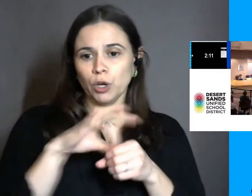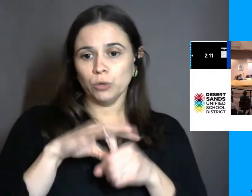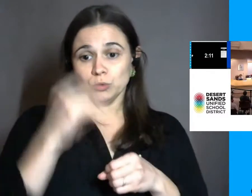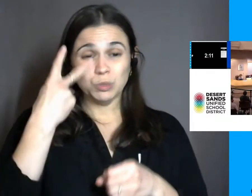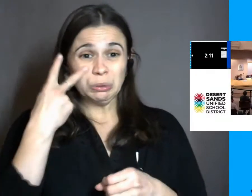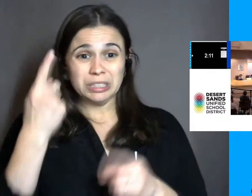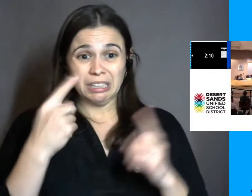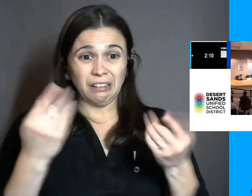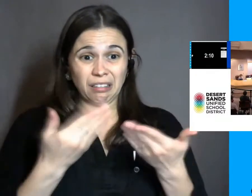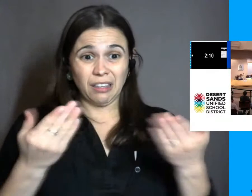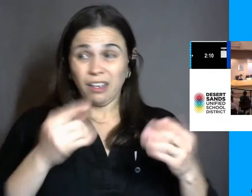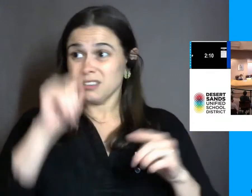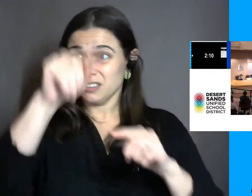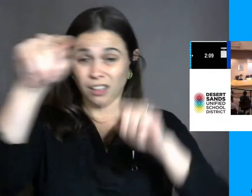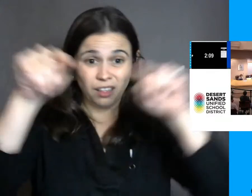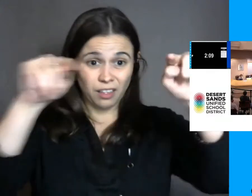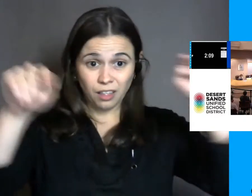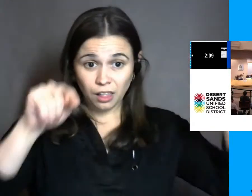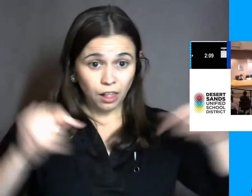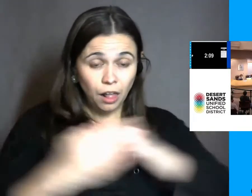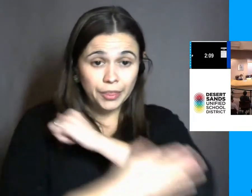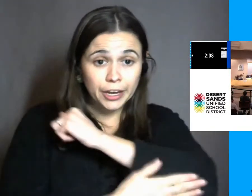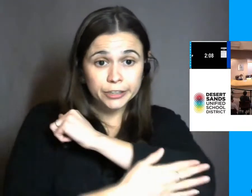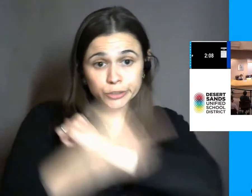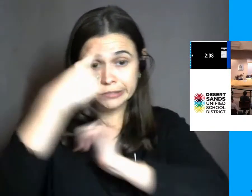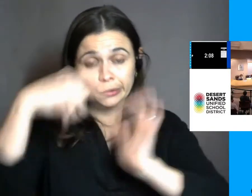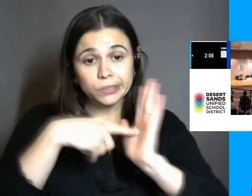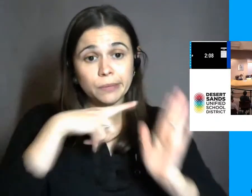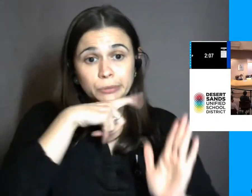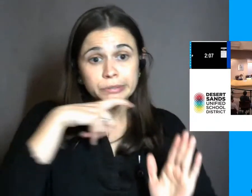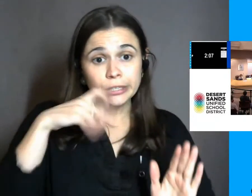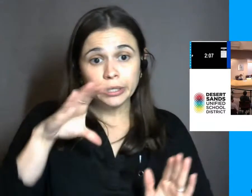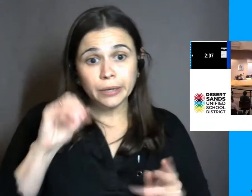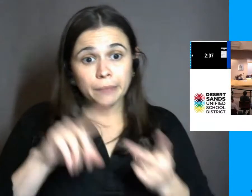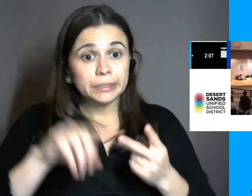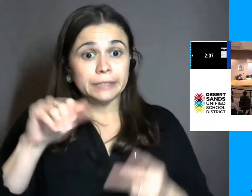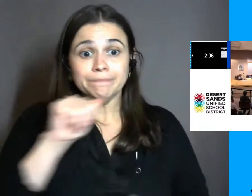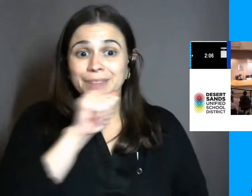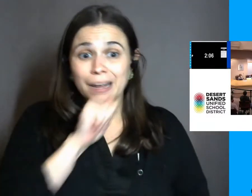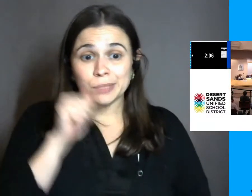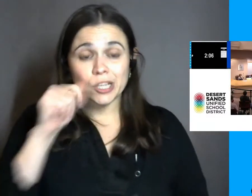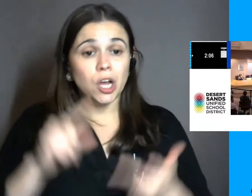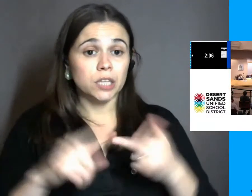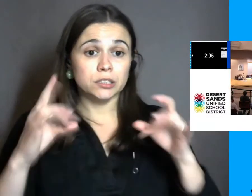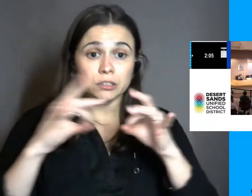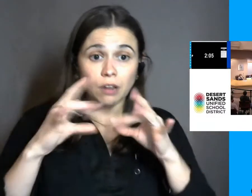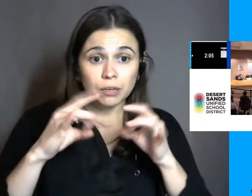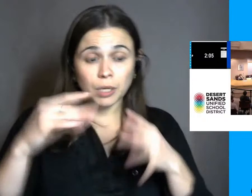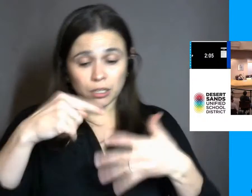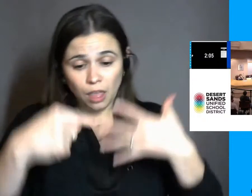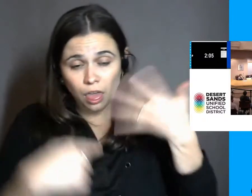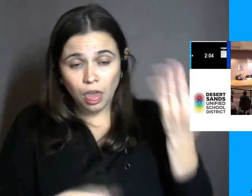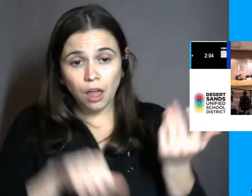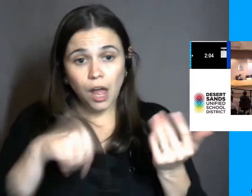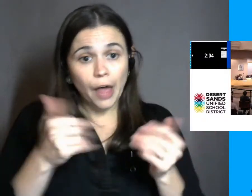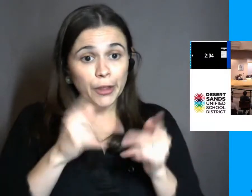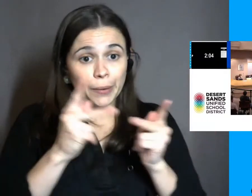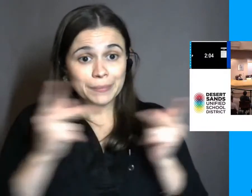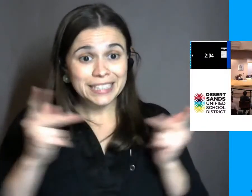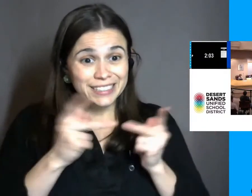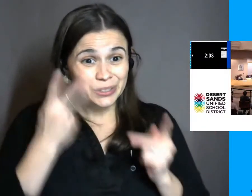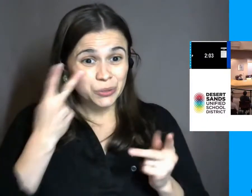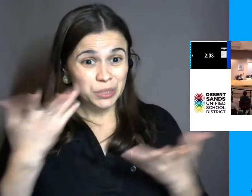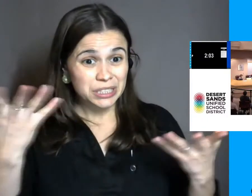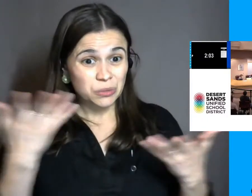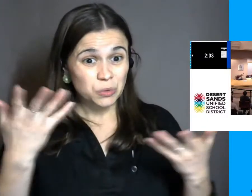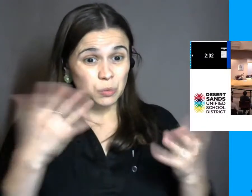at Nabisco, where workers went on strike, when you see things at Amazon and Starbucks, where people are looking to